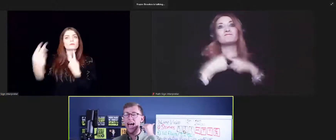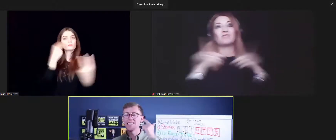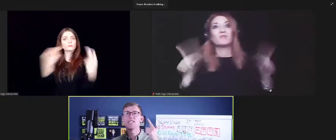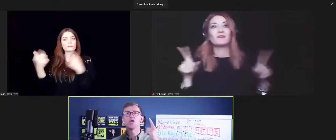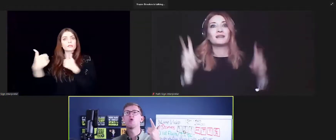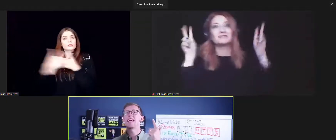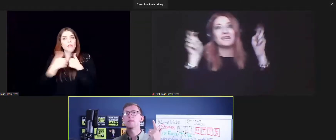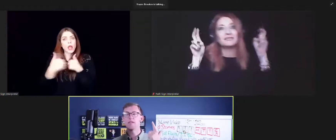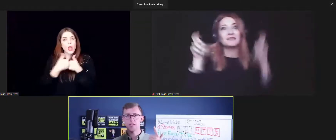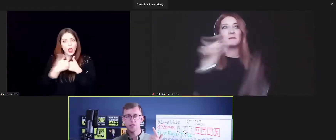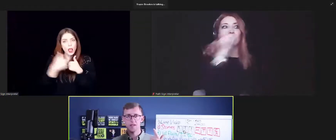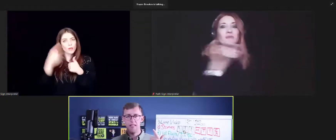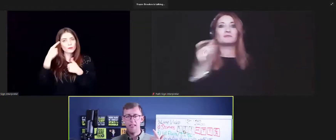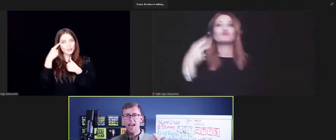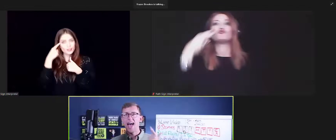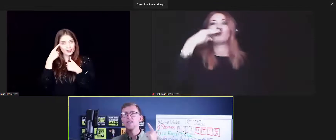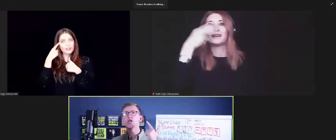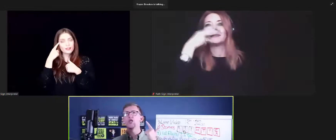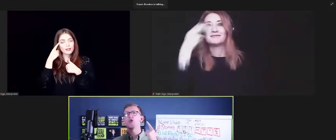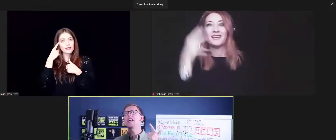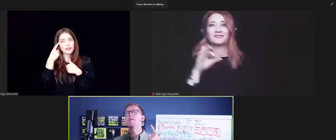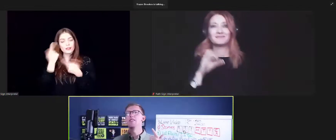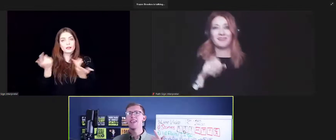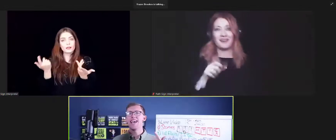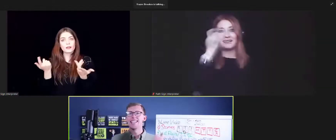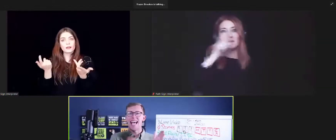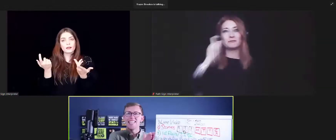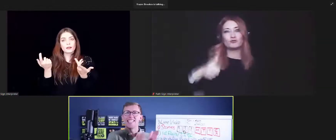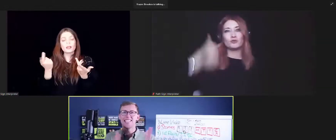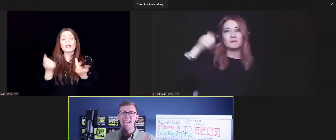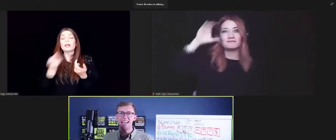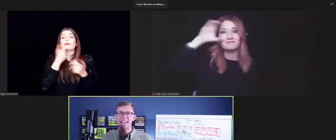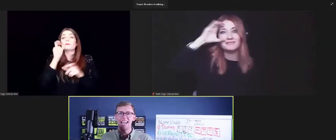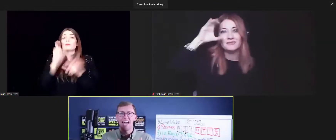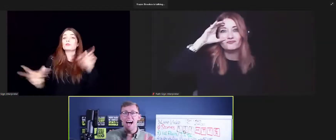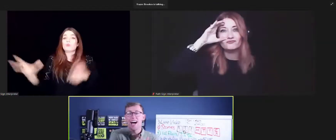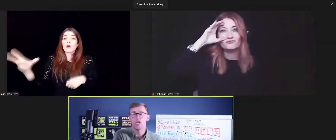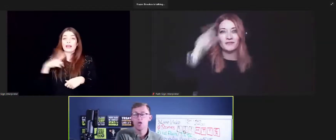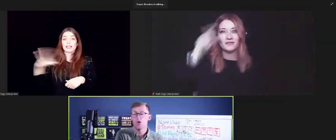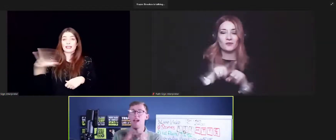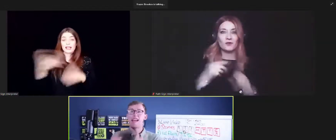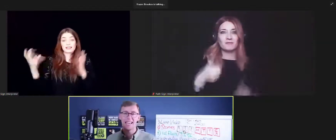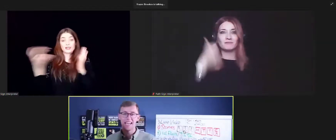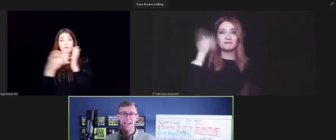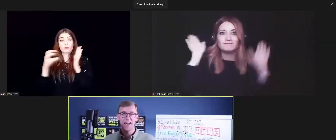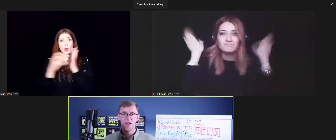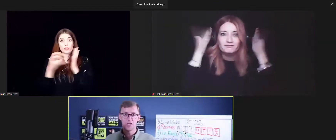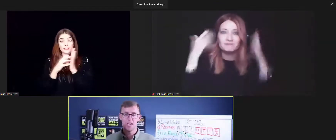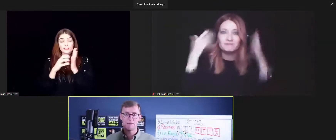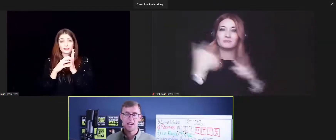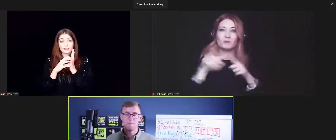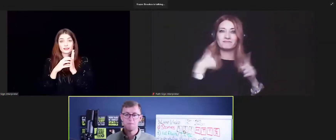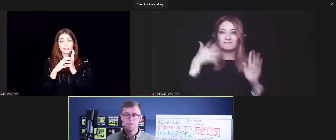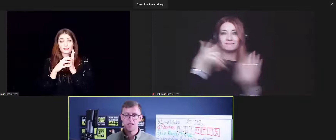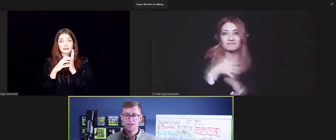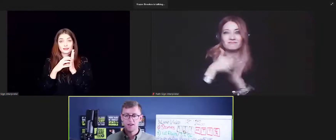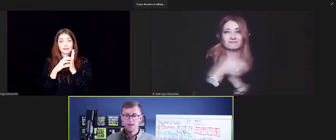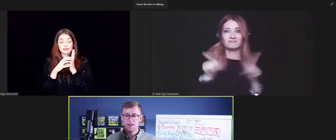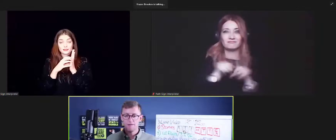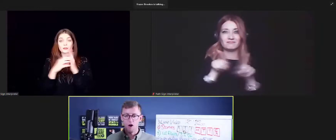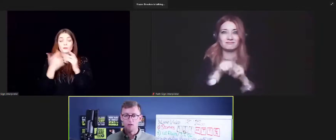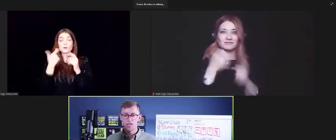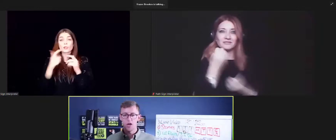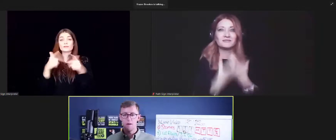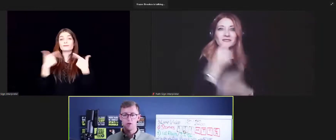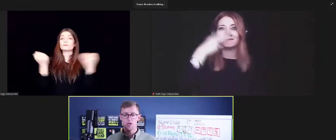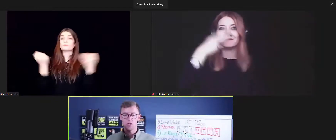providing entertainment. Entertainment is entertaining and training at the same time.